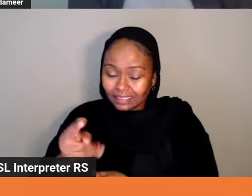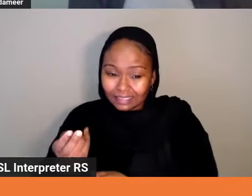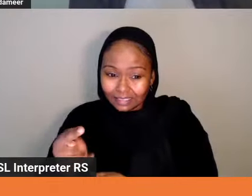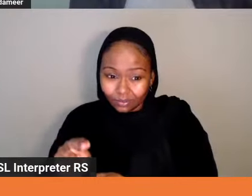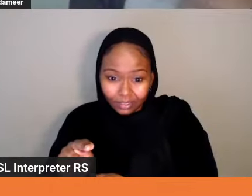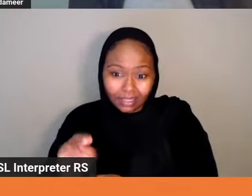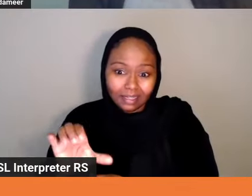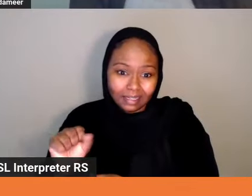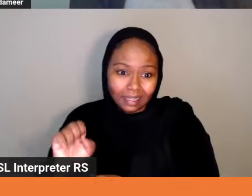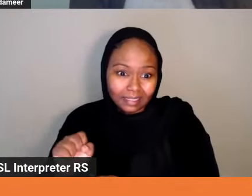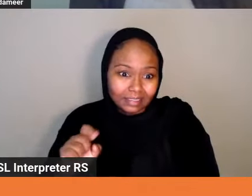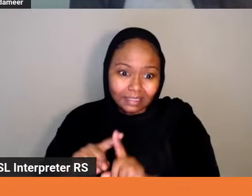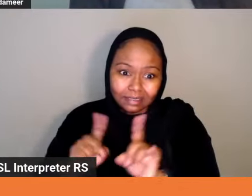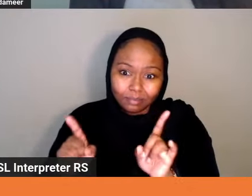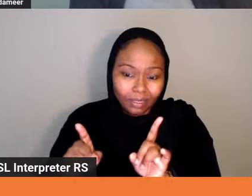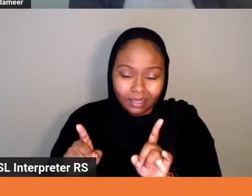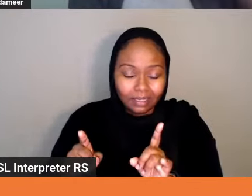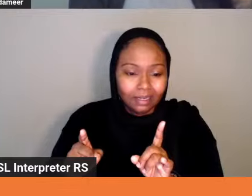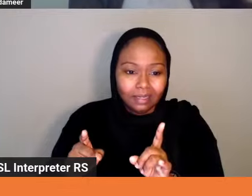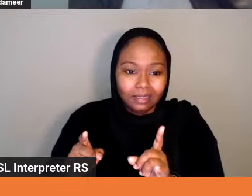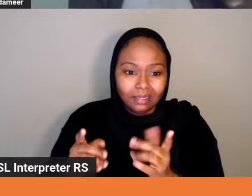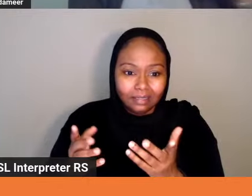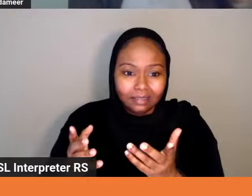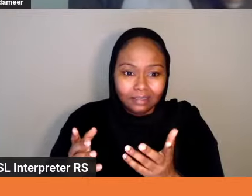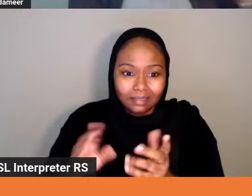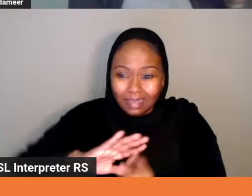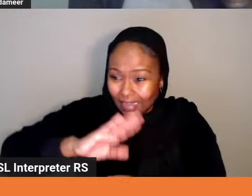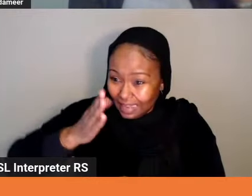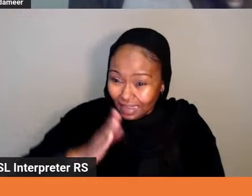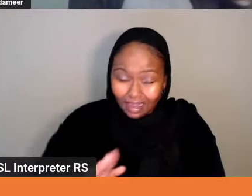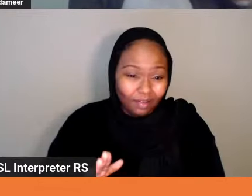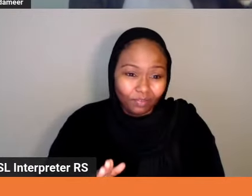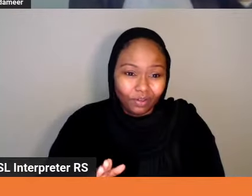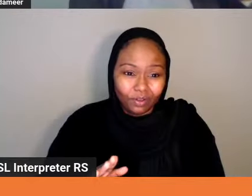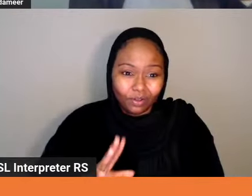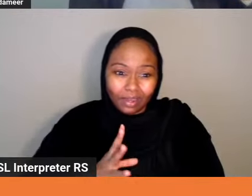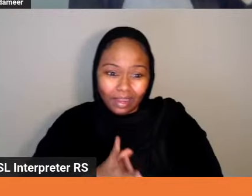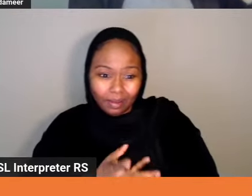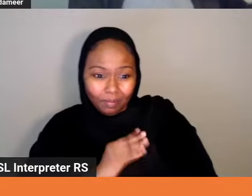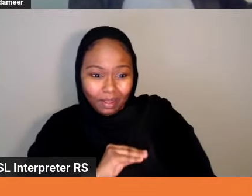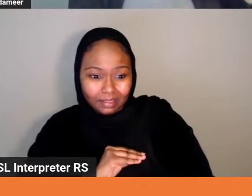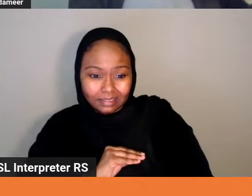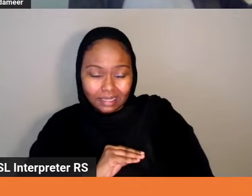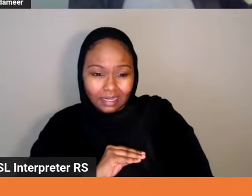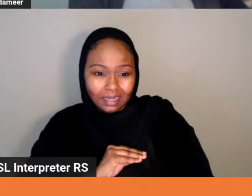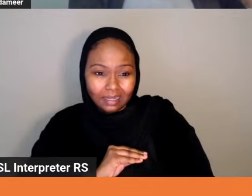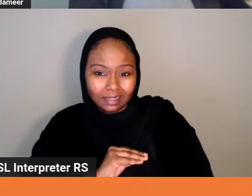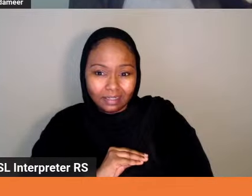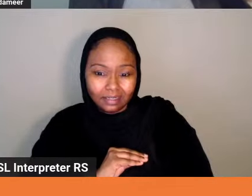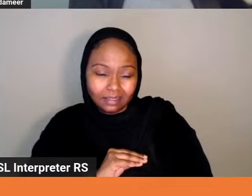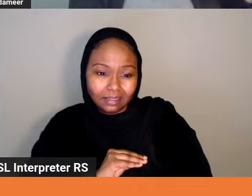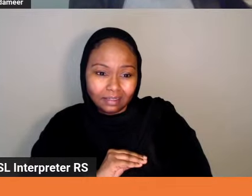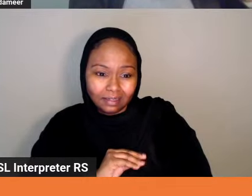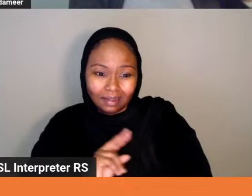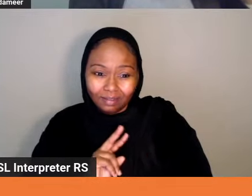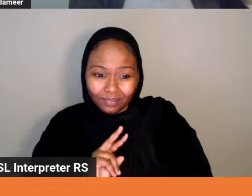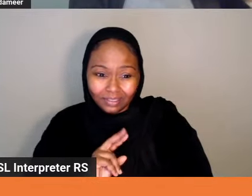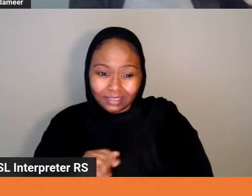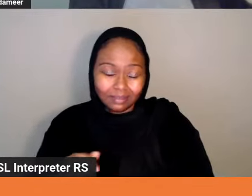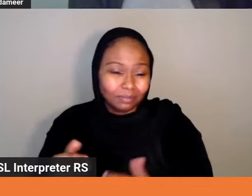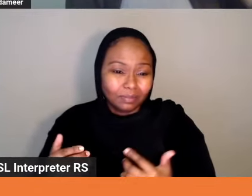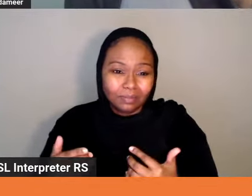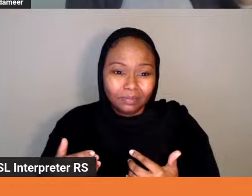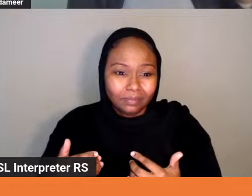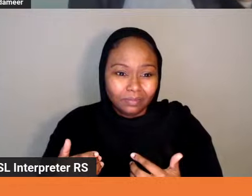courts or in the United States, but never a Palestinian victim. We're reaching this level where